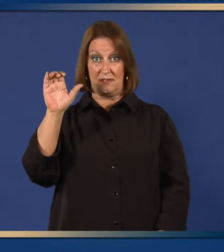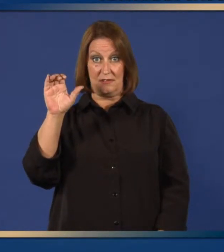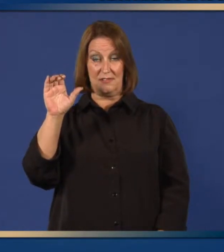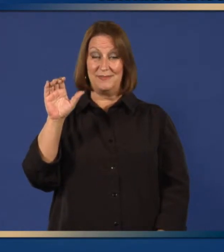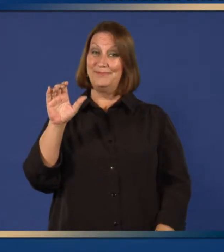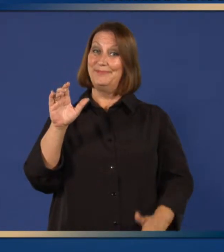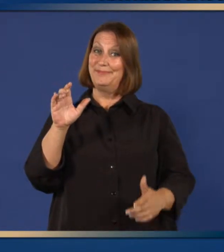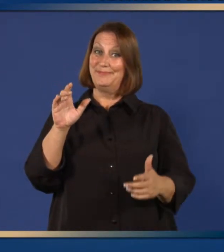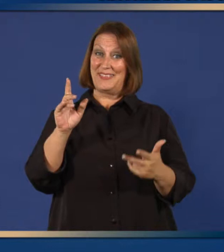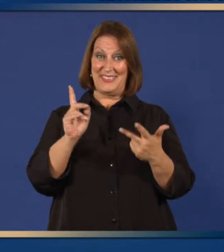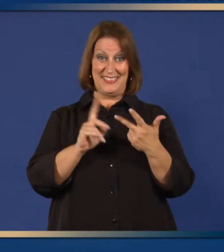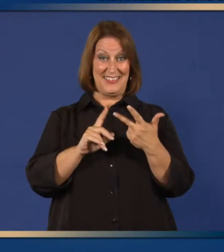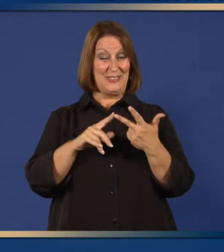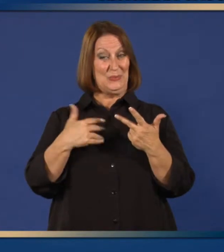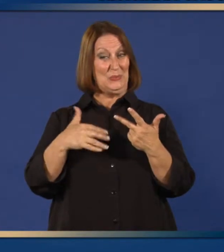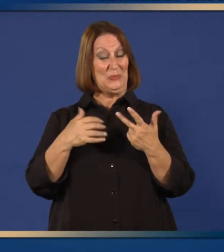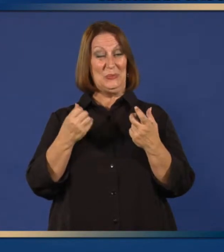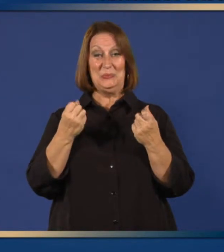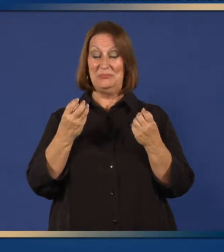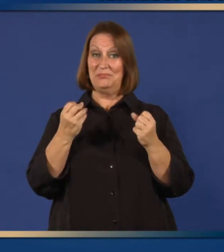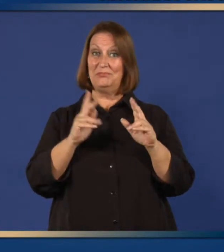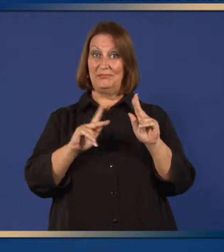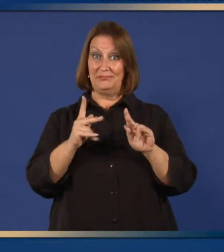often fatal.